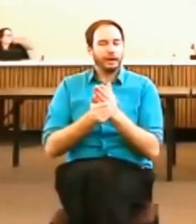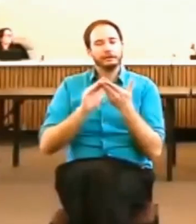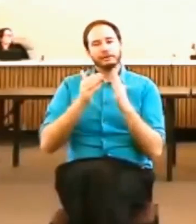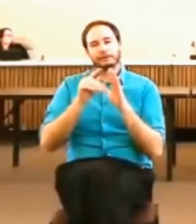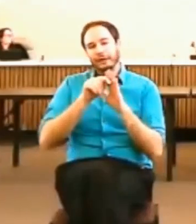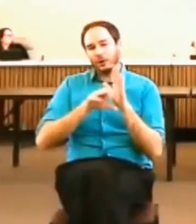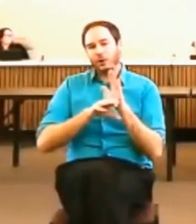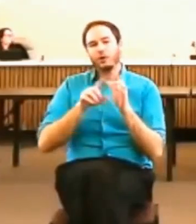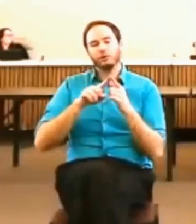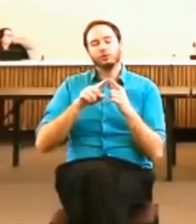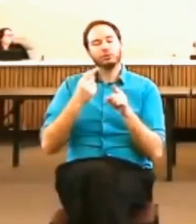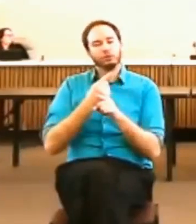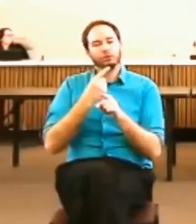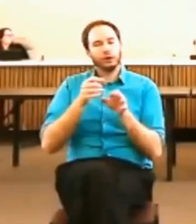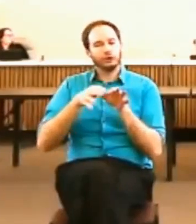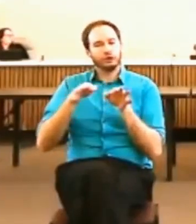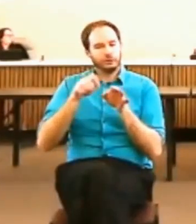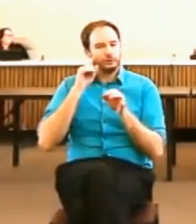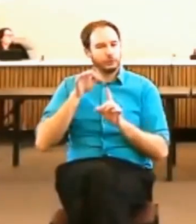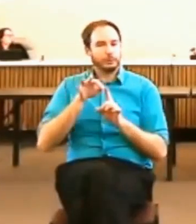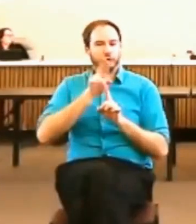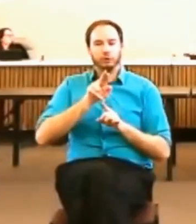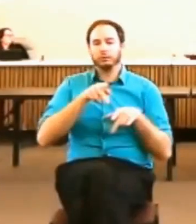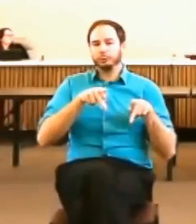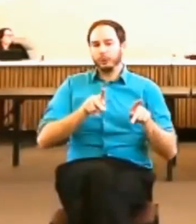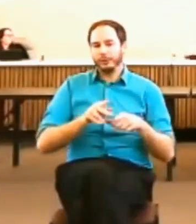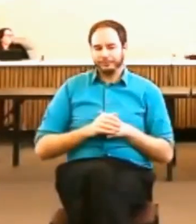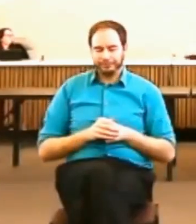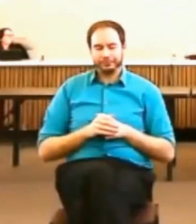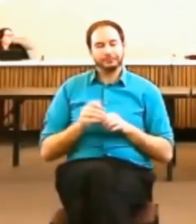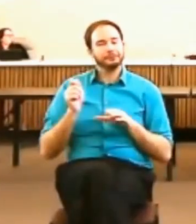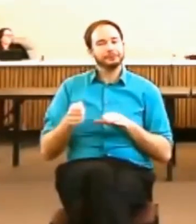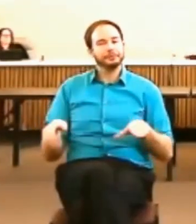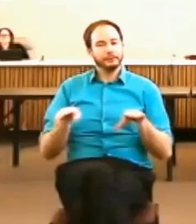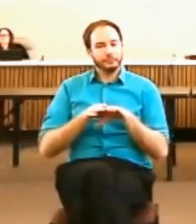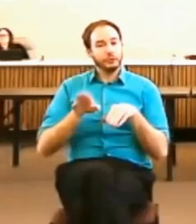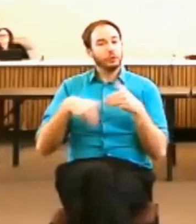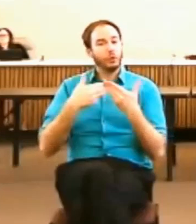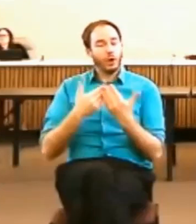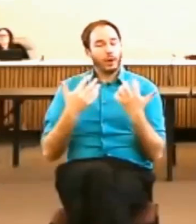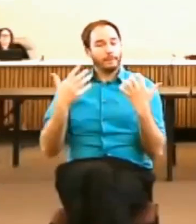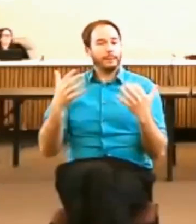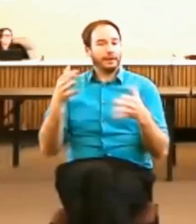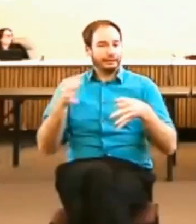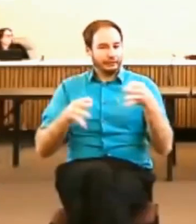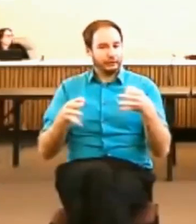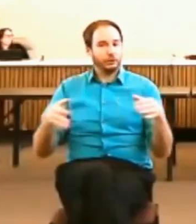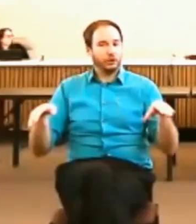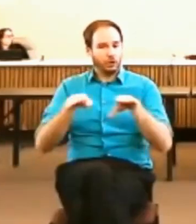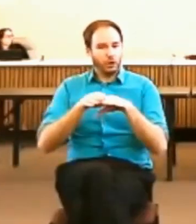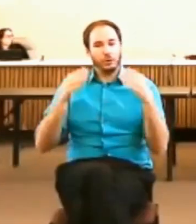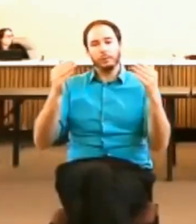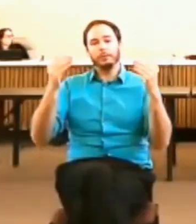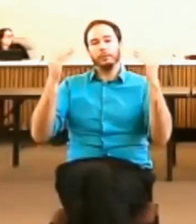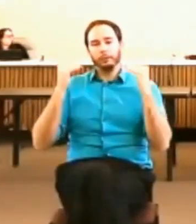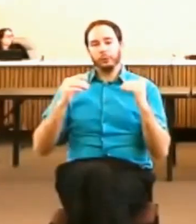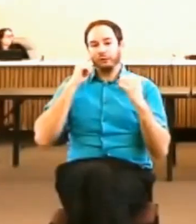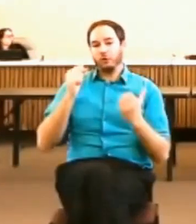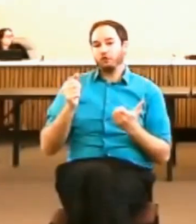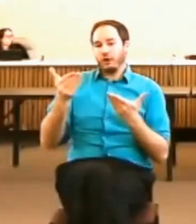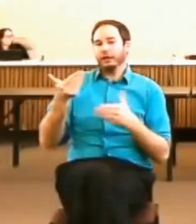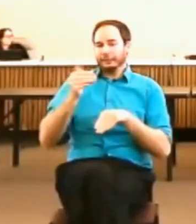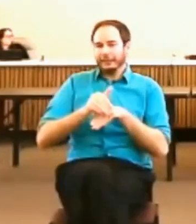very place. However, they separated about 138 million years